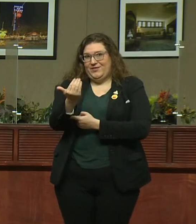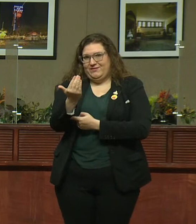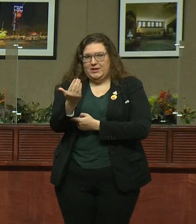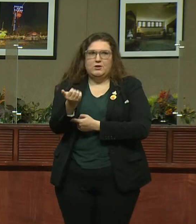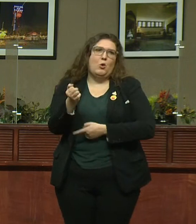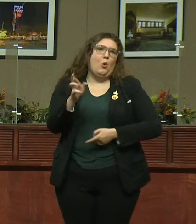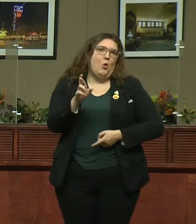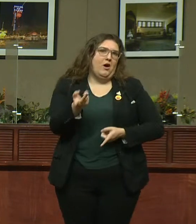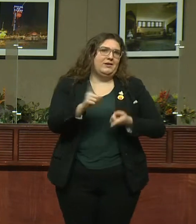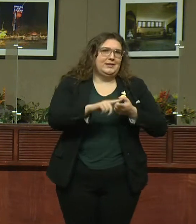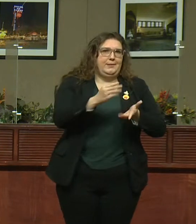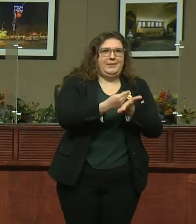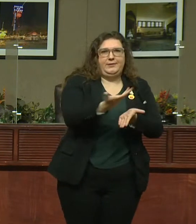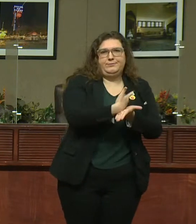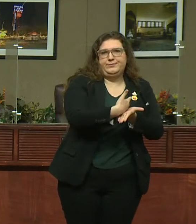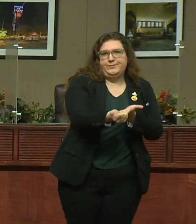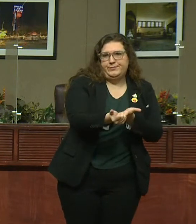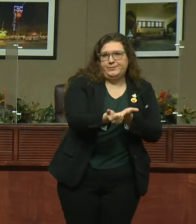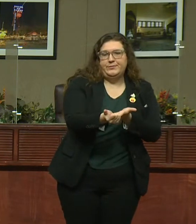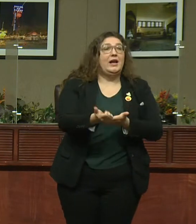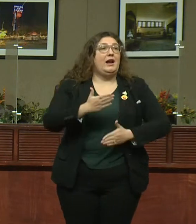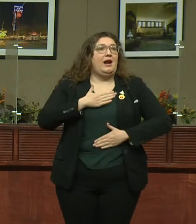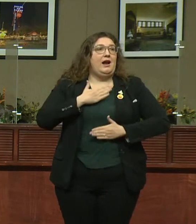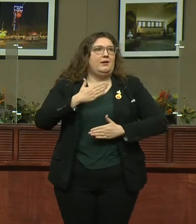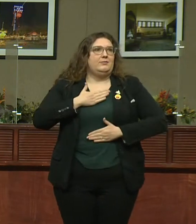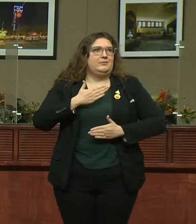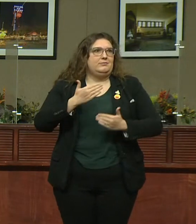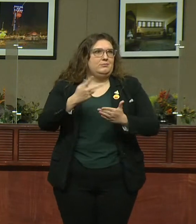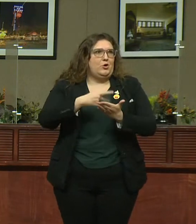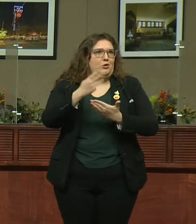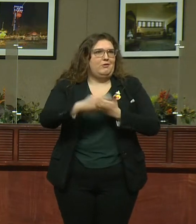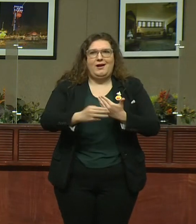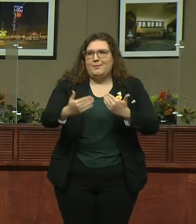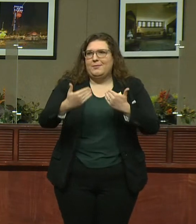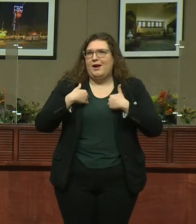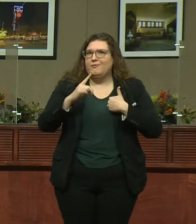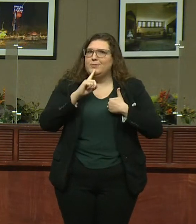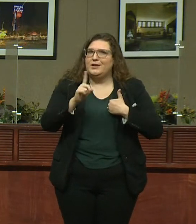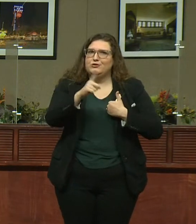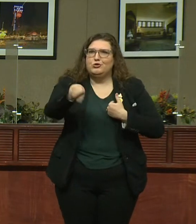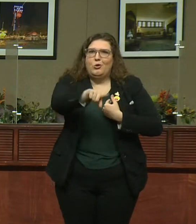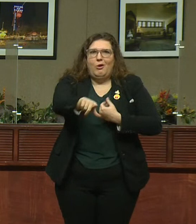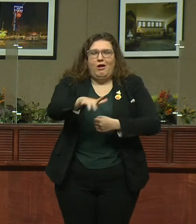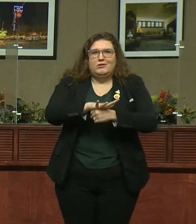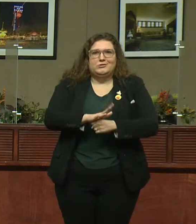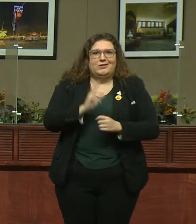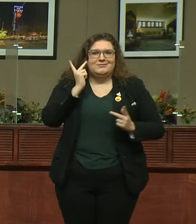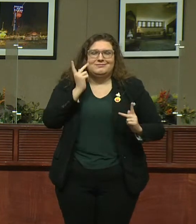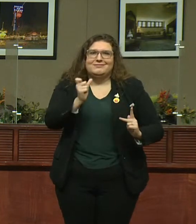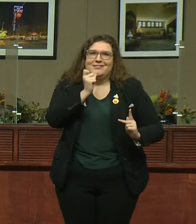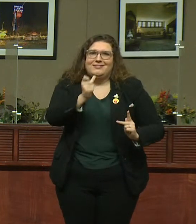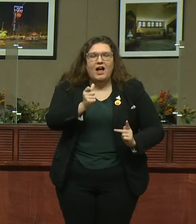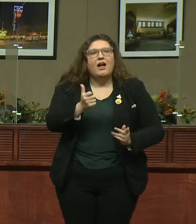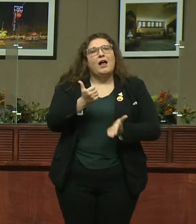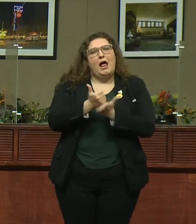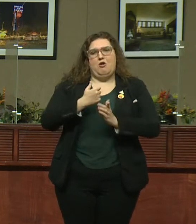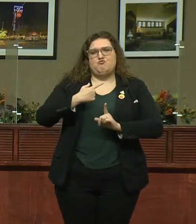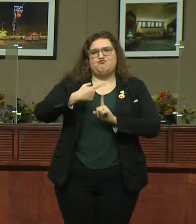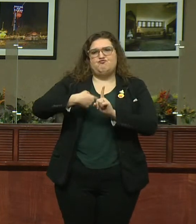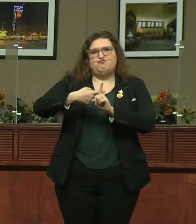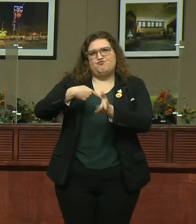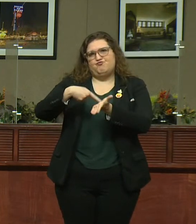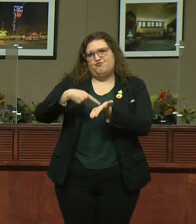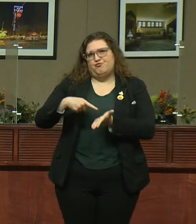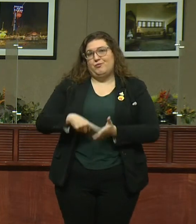grateful to have this program to help alleviate the pressure and stress on families to help them with their unpaid rental payments.